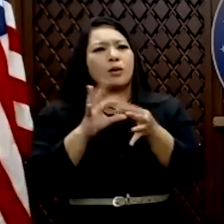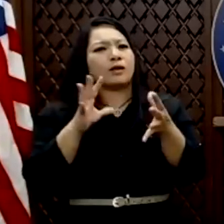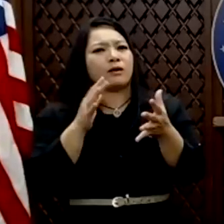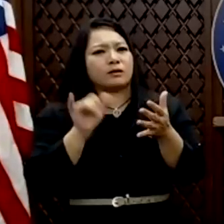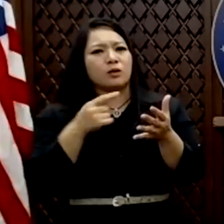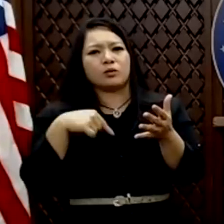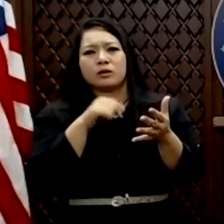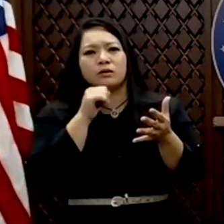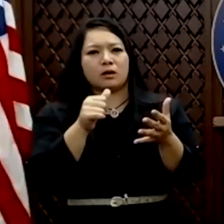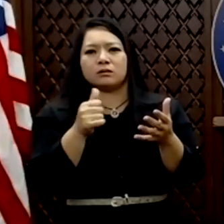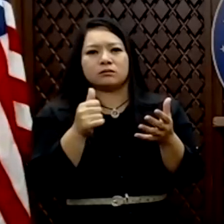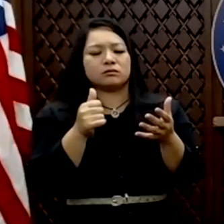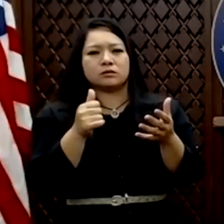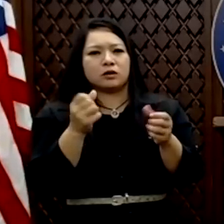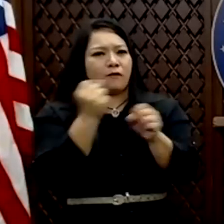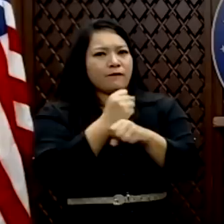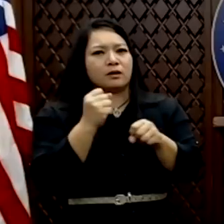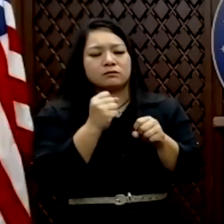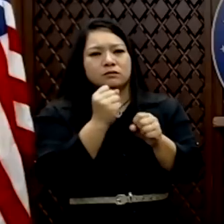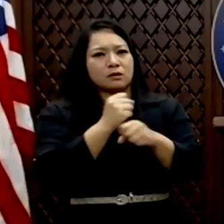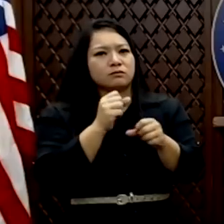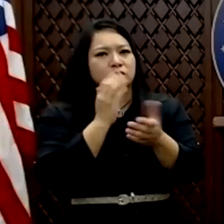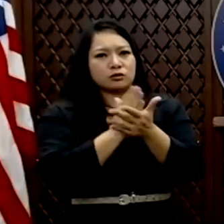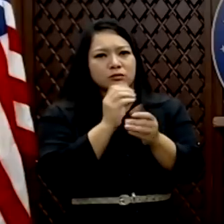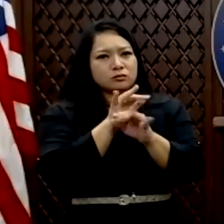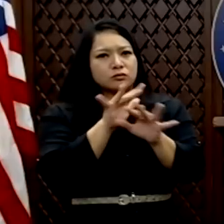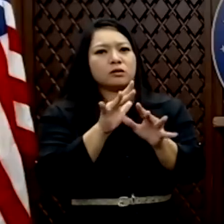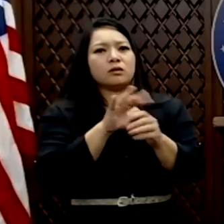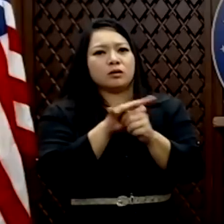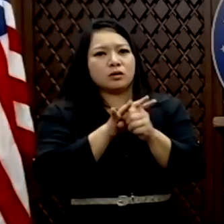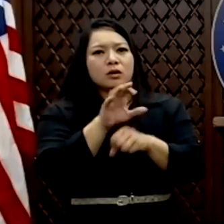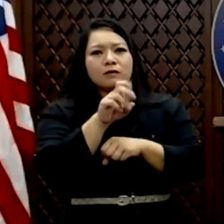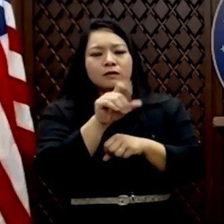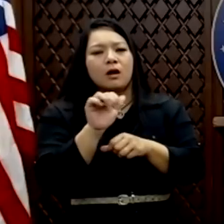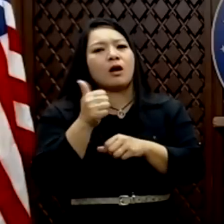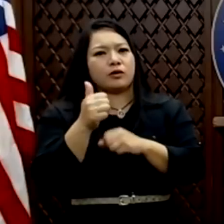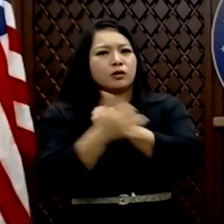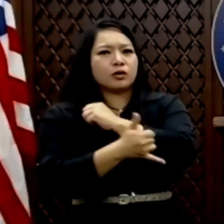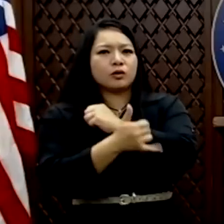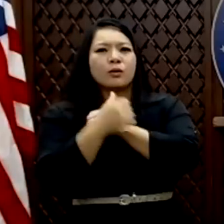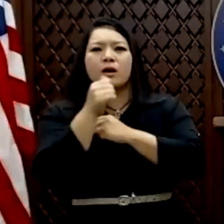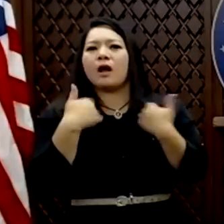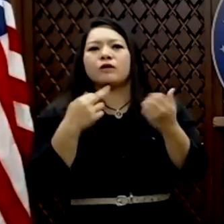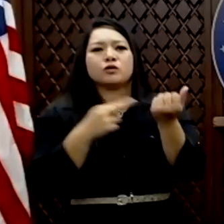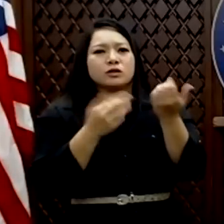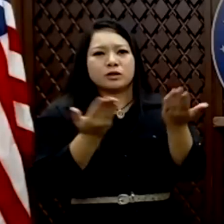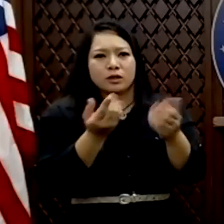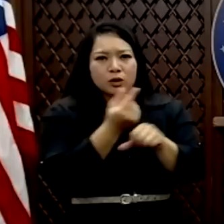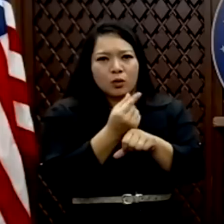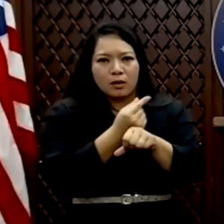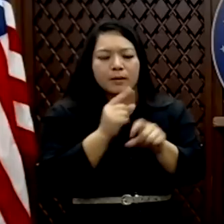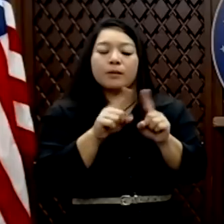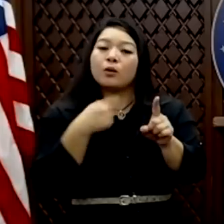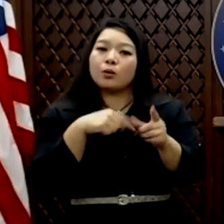we are not going to beat this. In terms of what other countries have been done to be successful, we just don't have those resources here. But what we